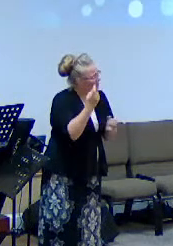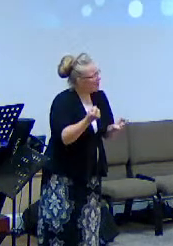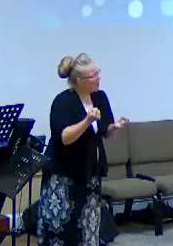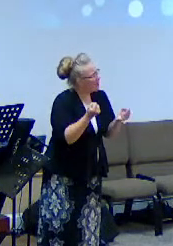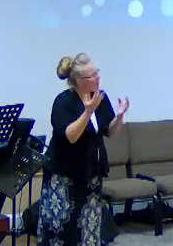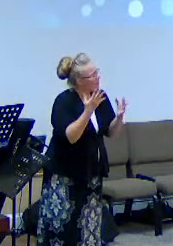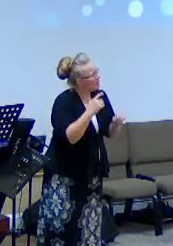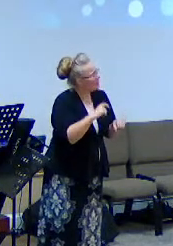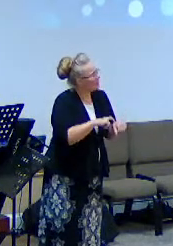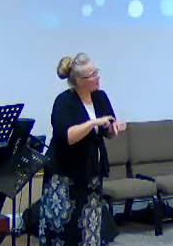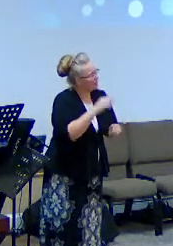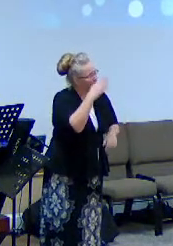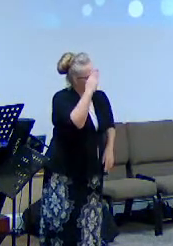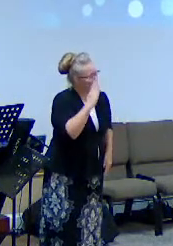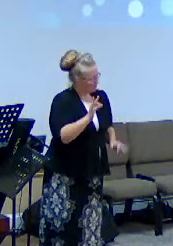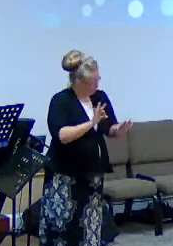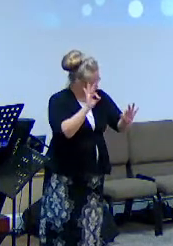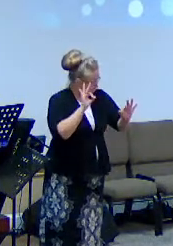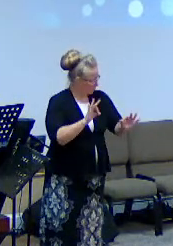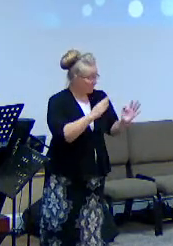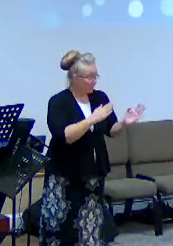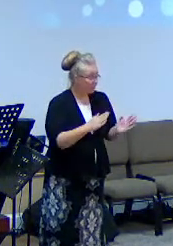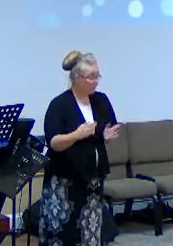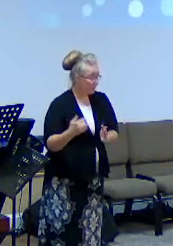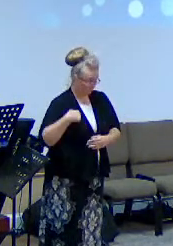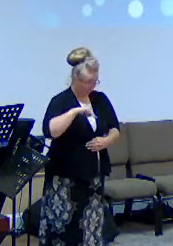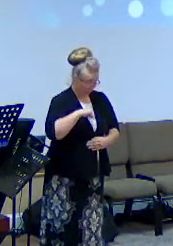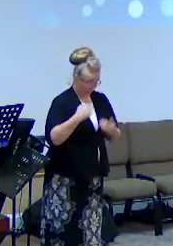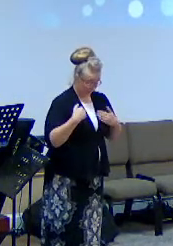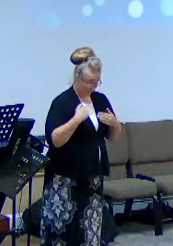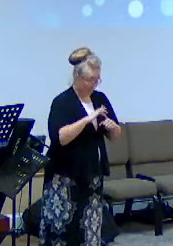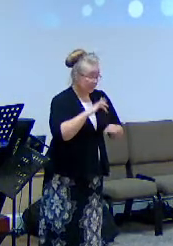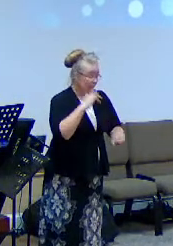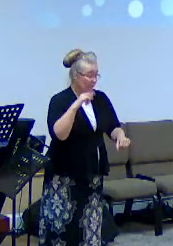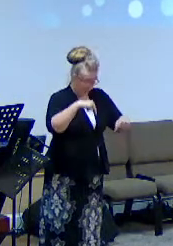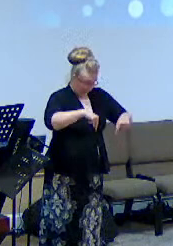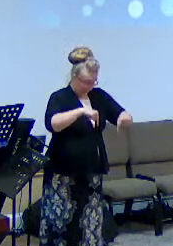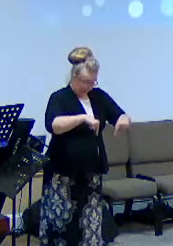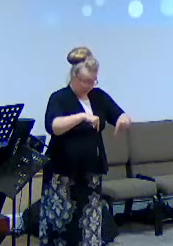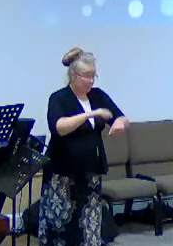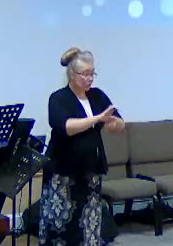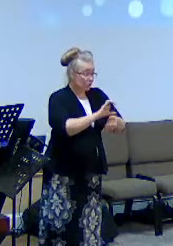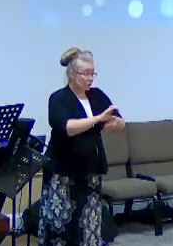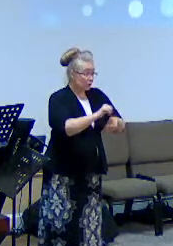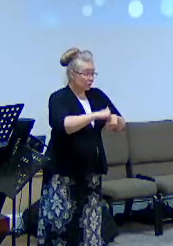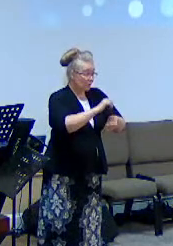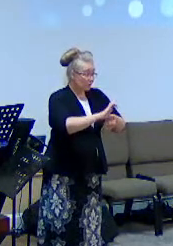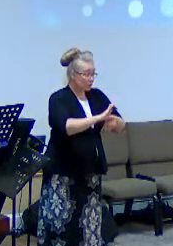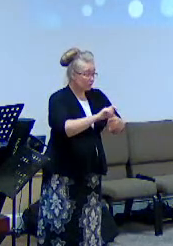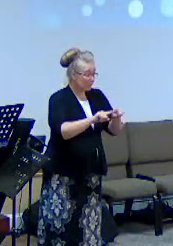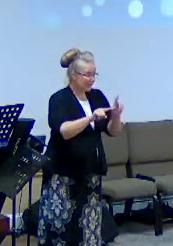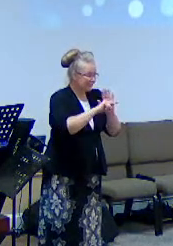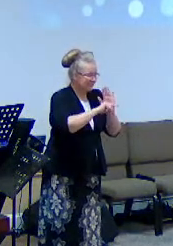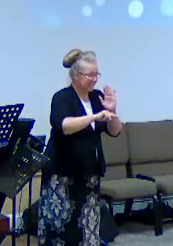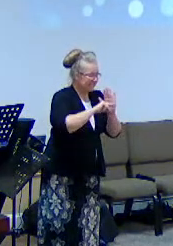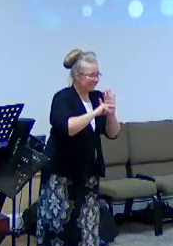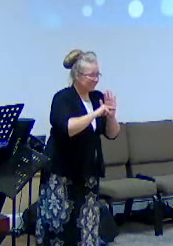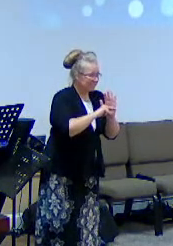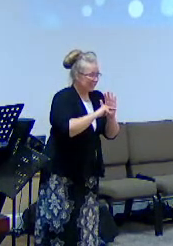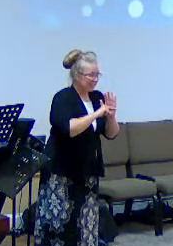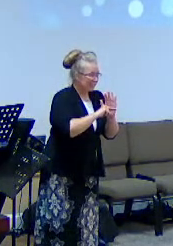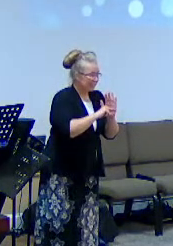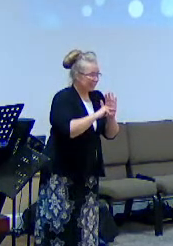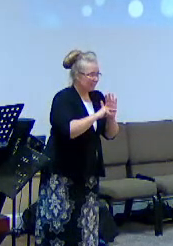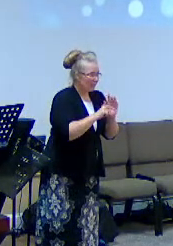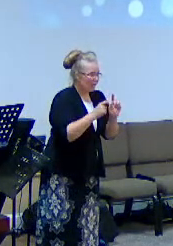was God's perfect will for us to have a miracle here at this church. But the negativity flowing out